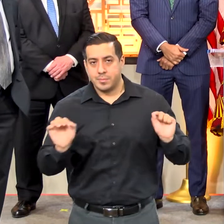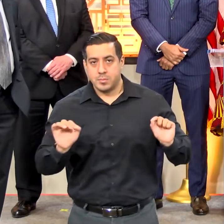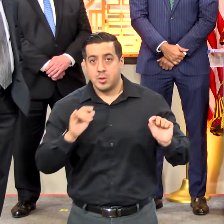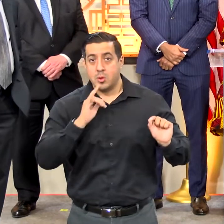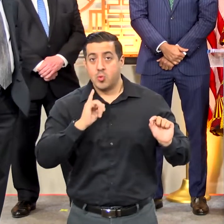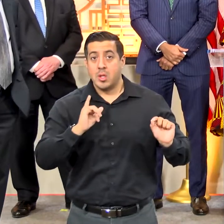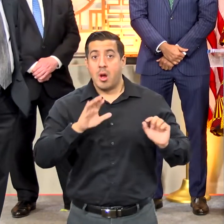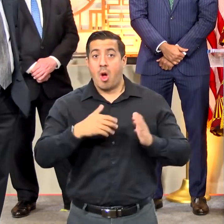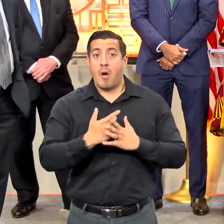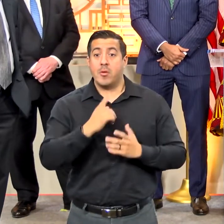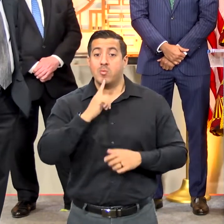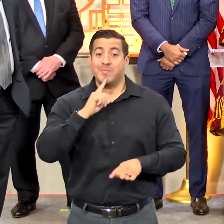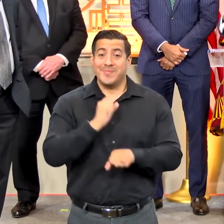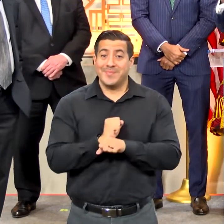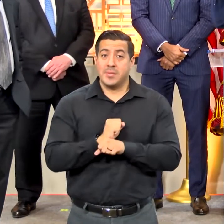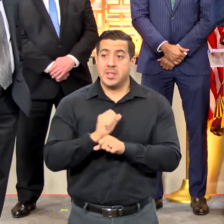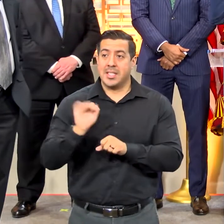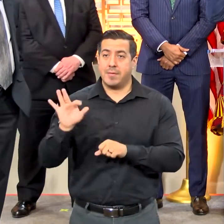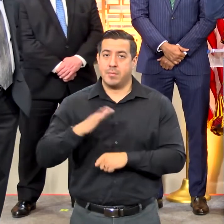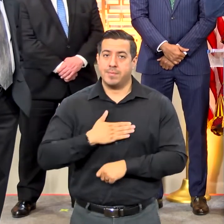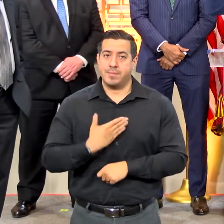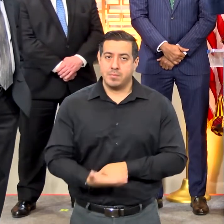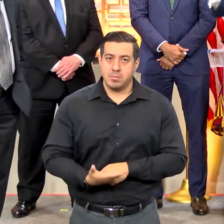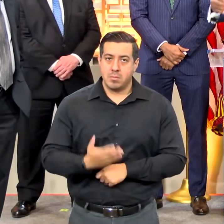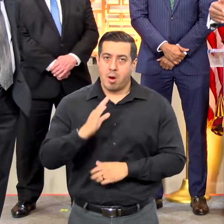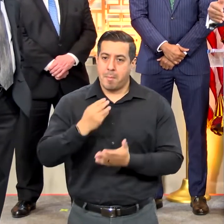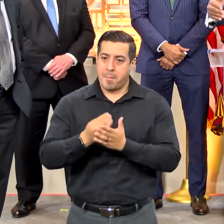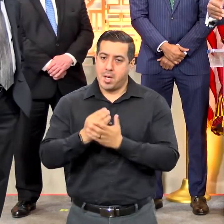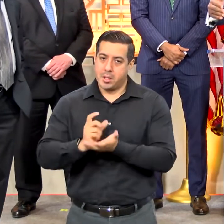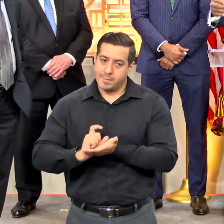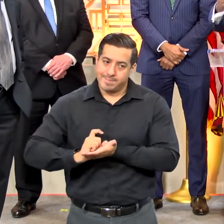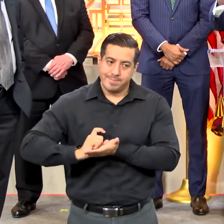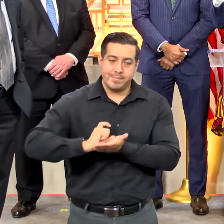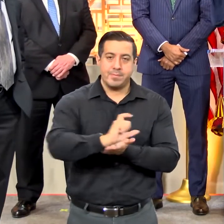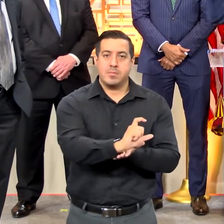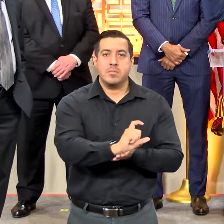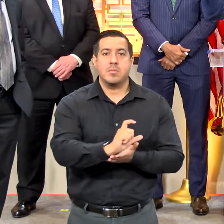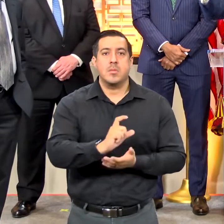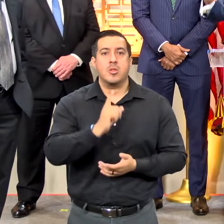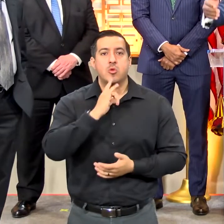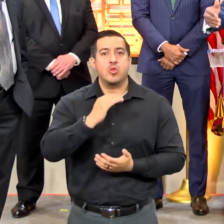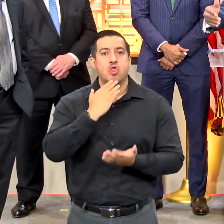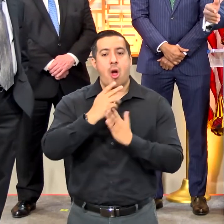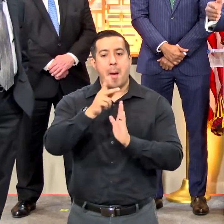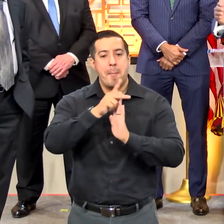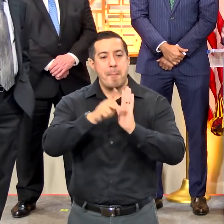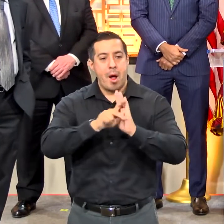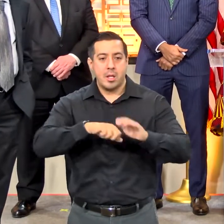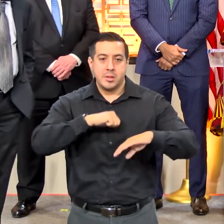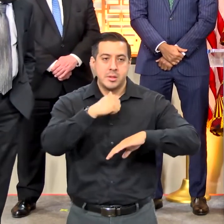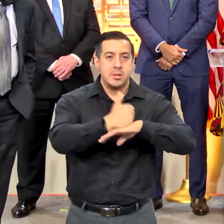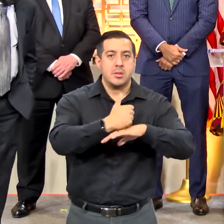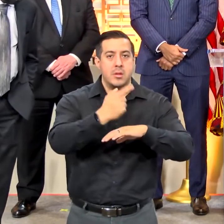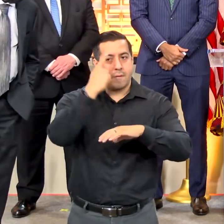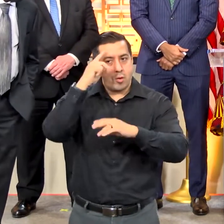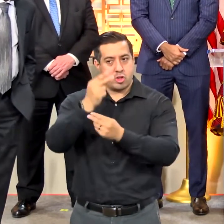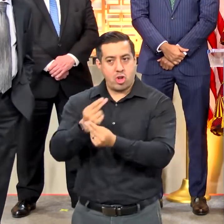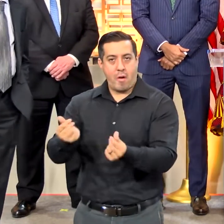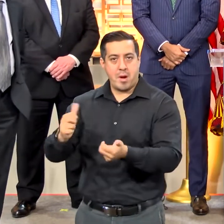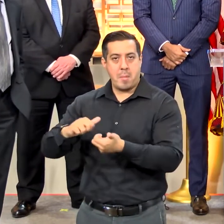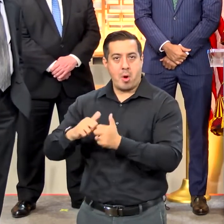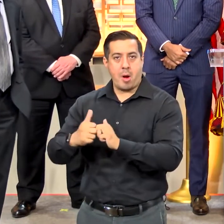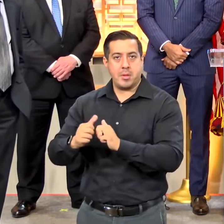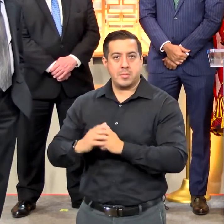real commitment comes when you're willing to put some money up, some policies up to solve the problem.